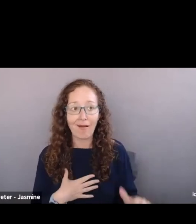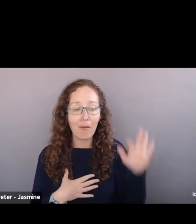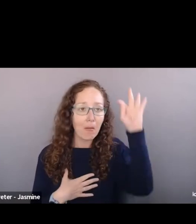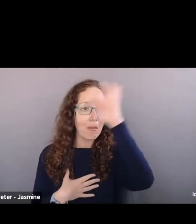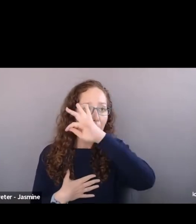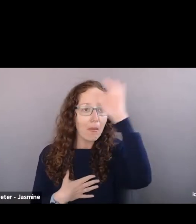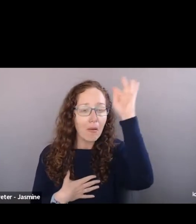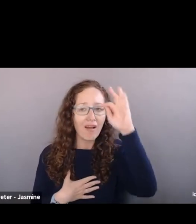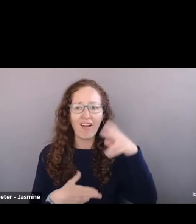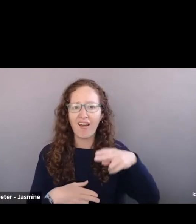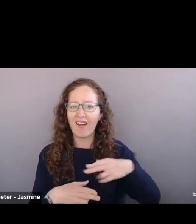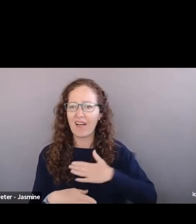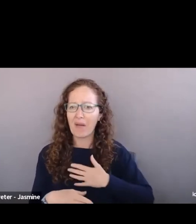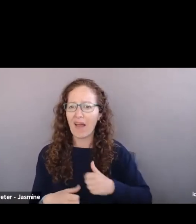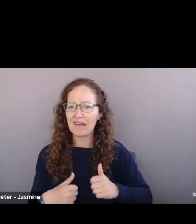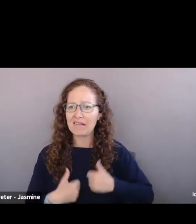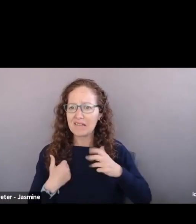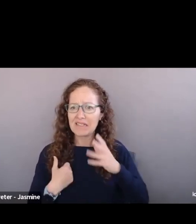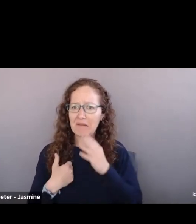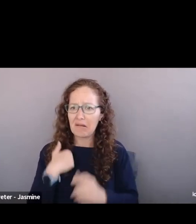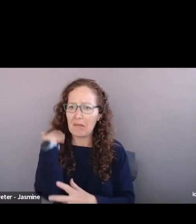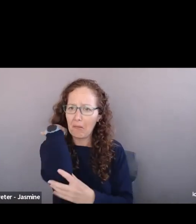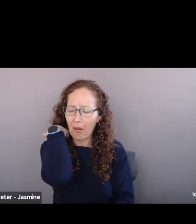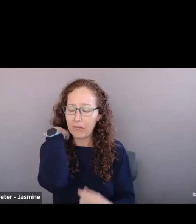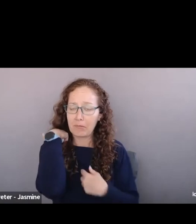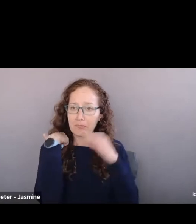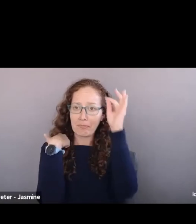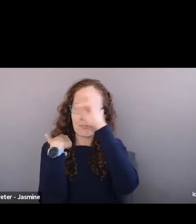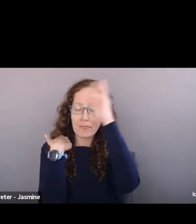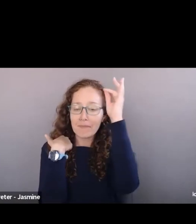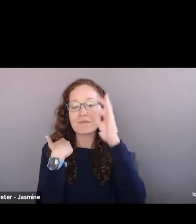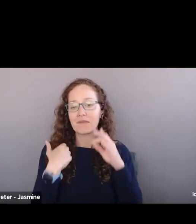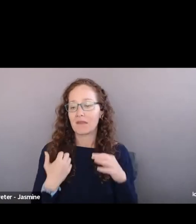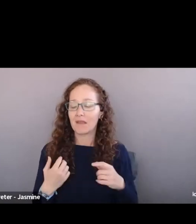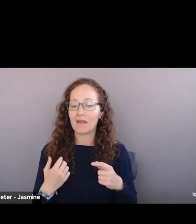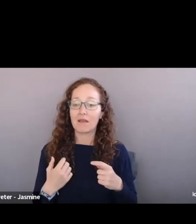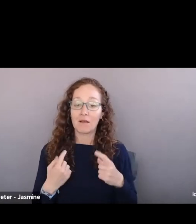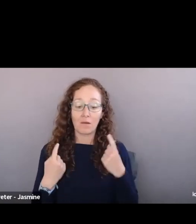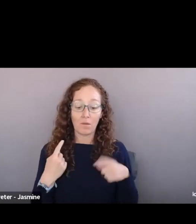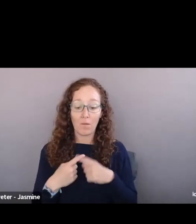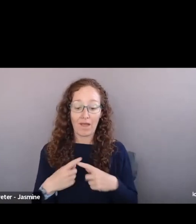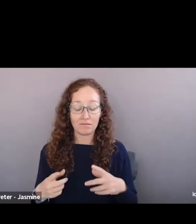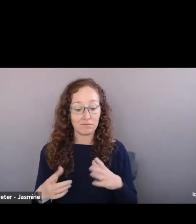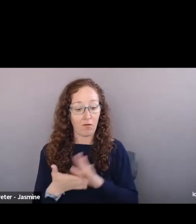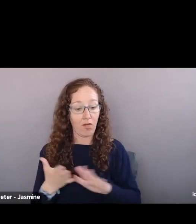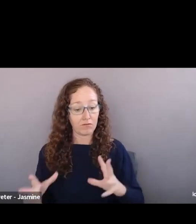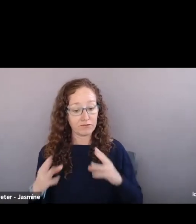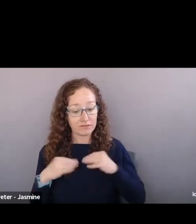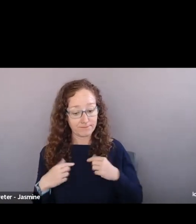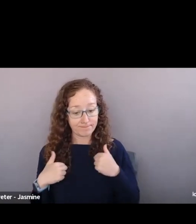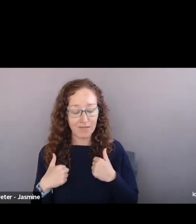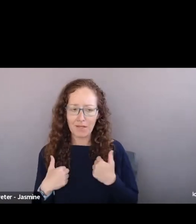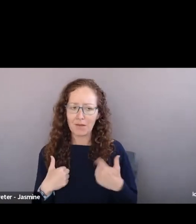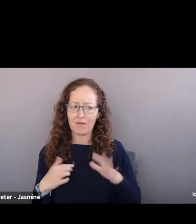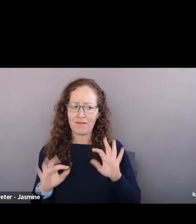poverty. When I was accepted into college, it was a moment of great pride for my family. I remember my father